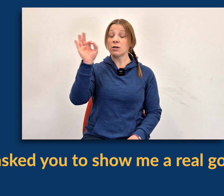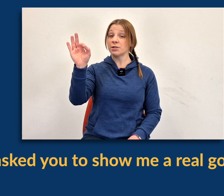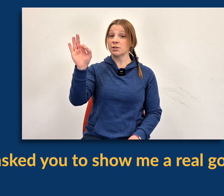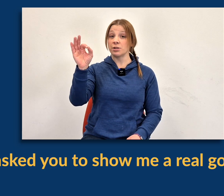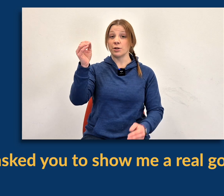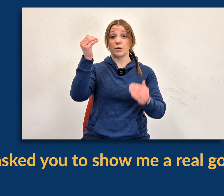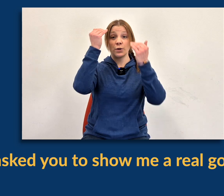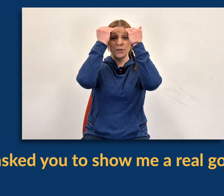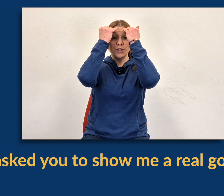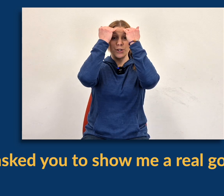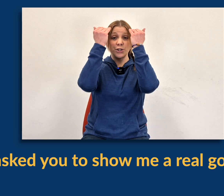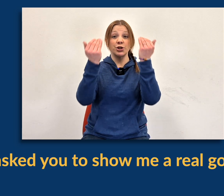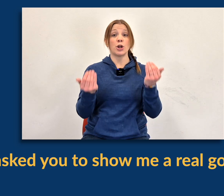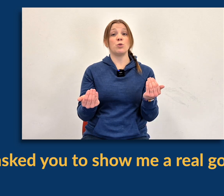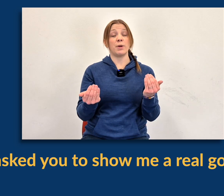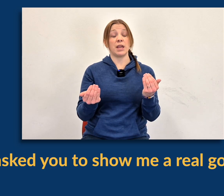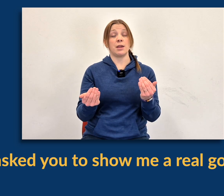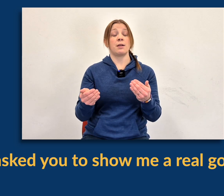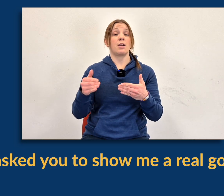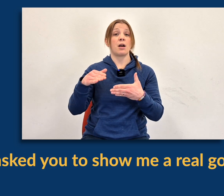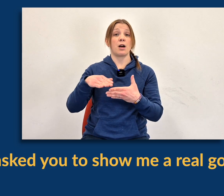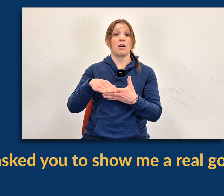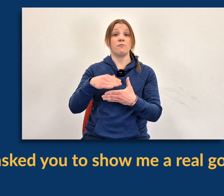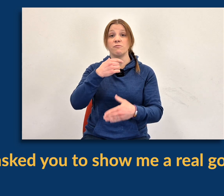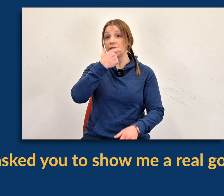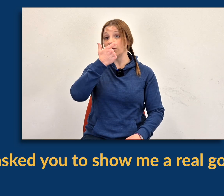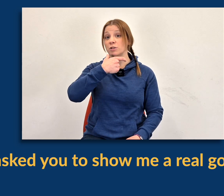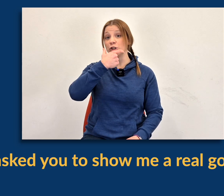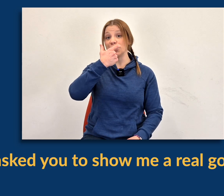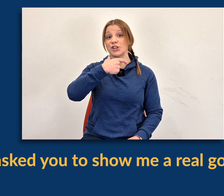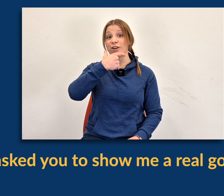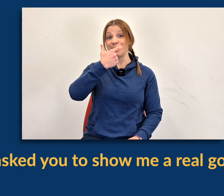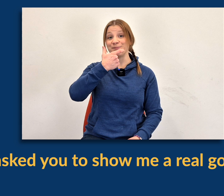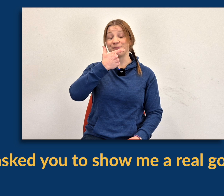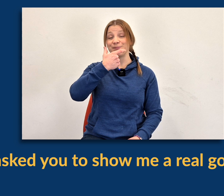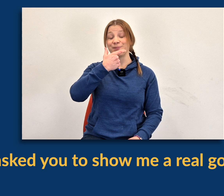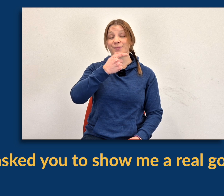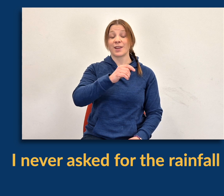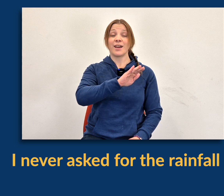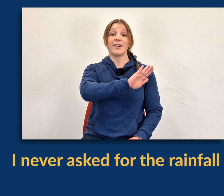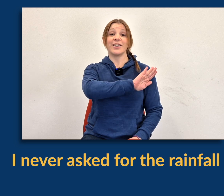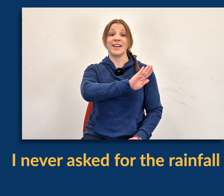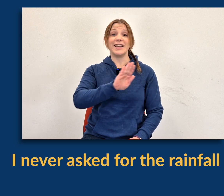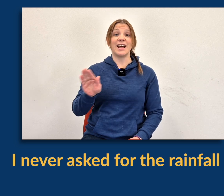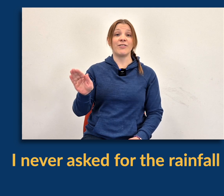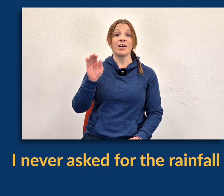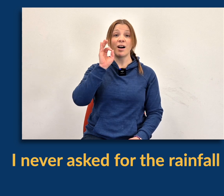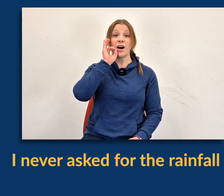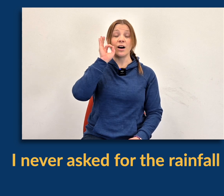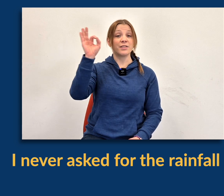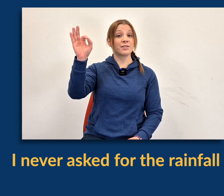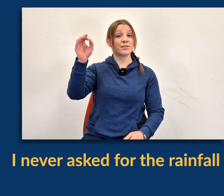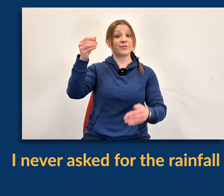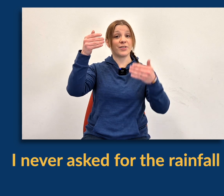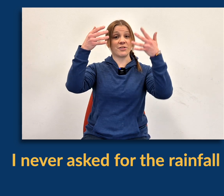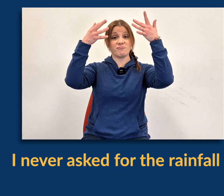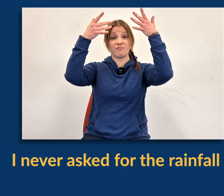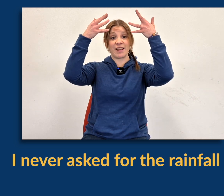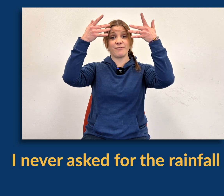asked you to show me a real good time. I never asked for the